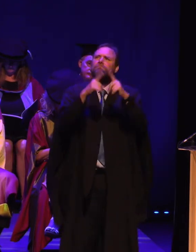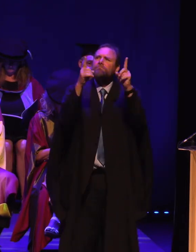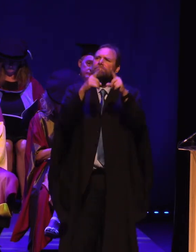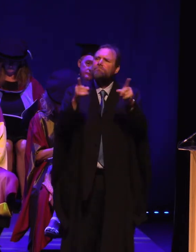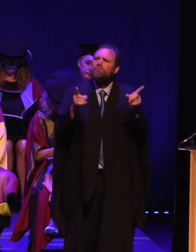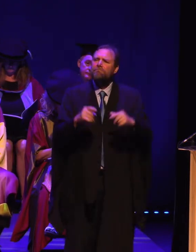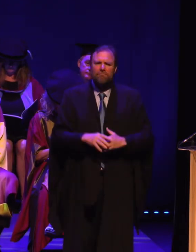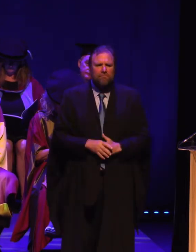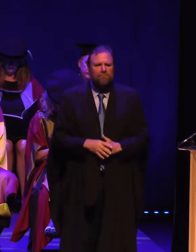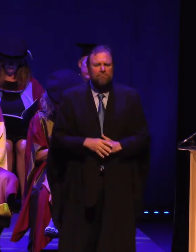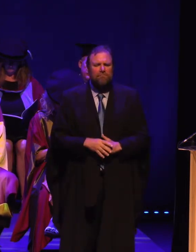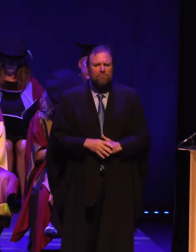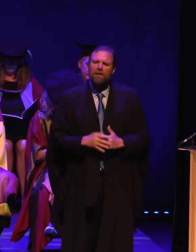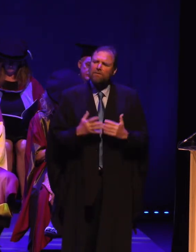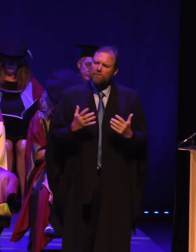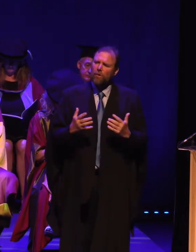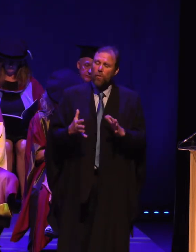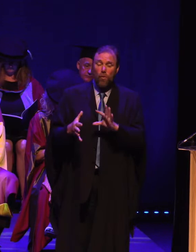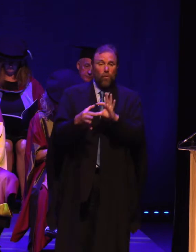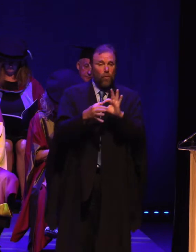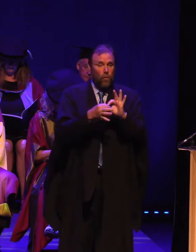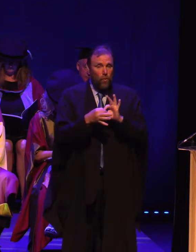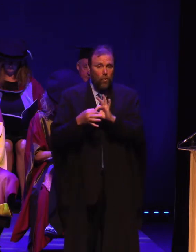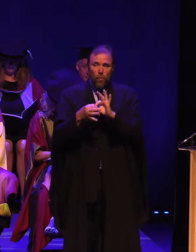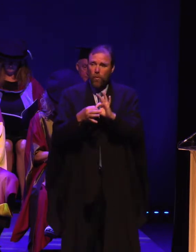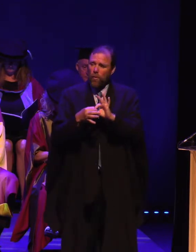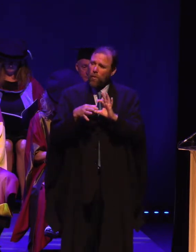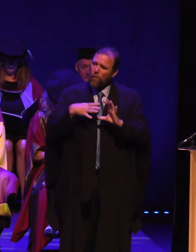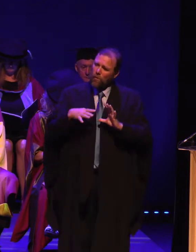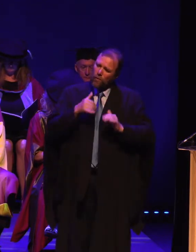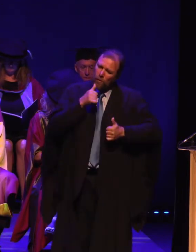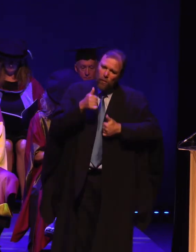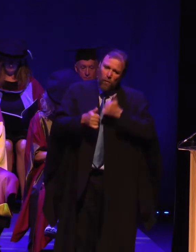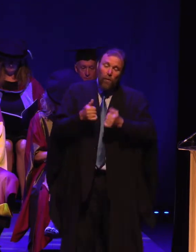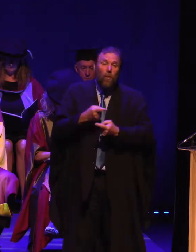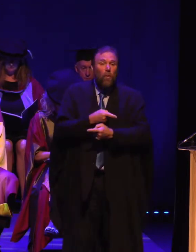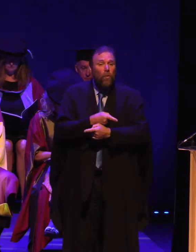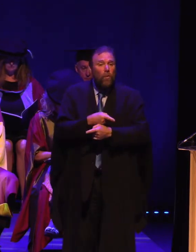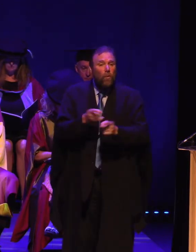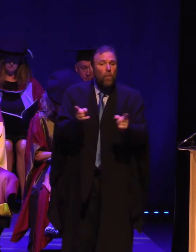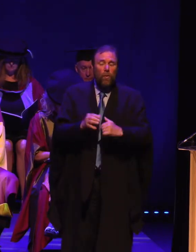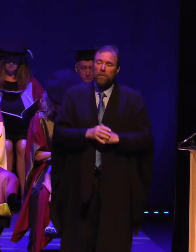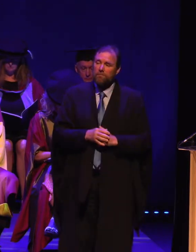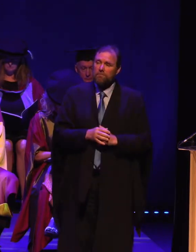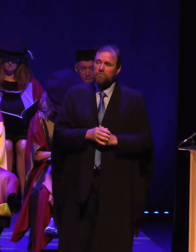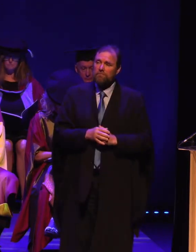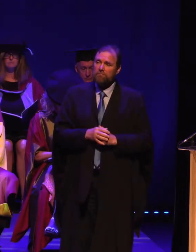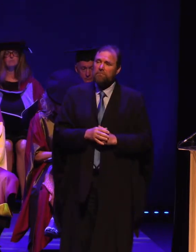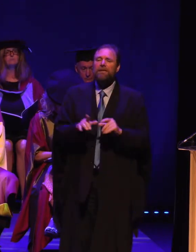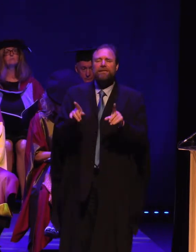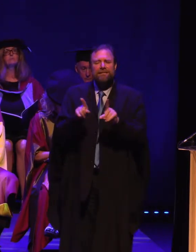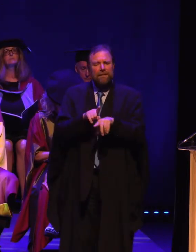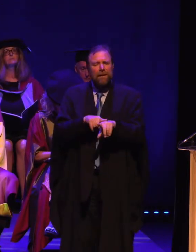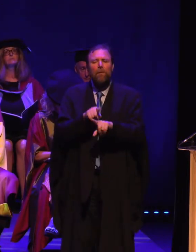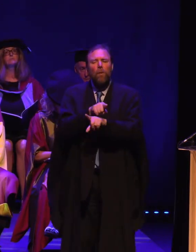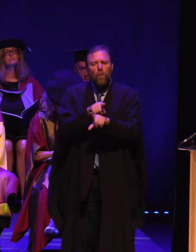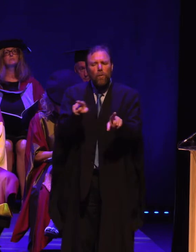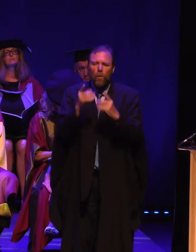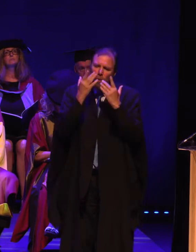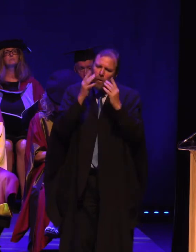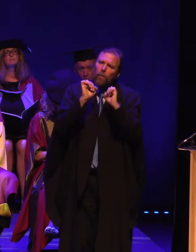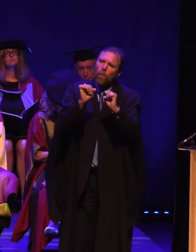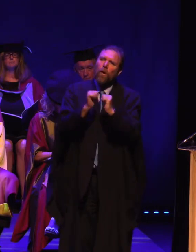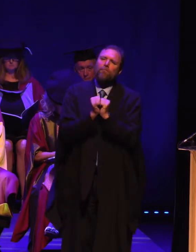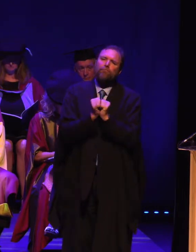congregation. So together, we would like to congratulate you as you show your appreciation for all